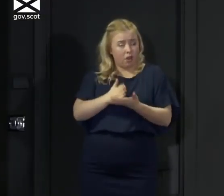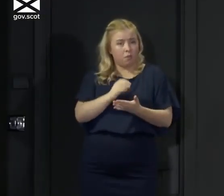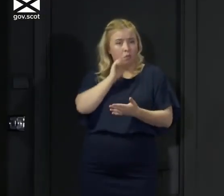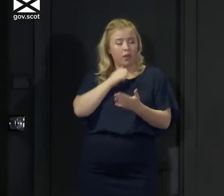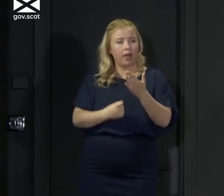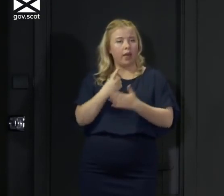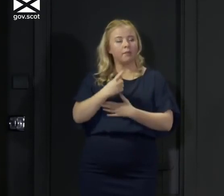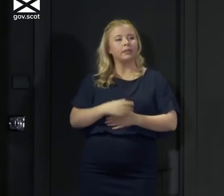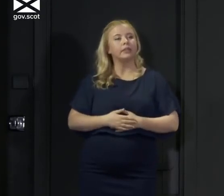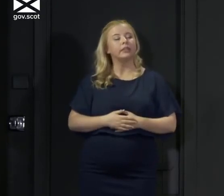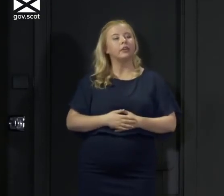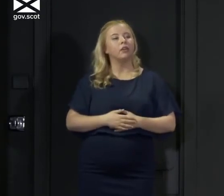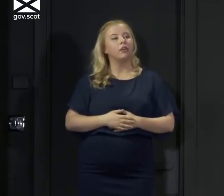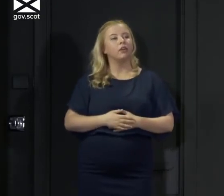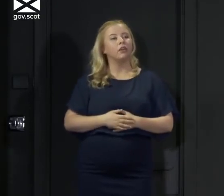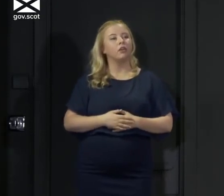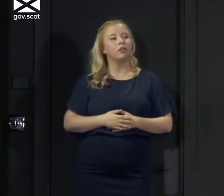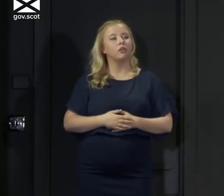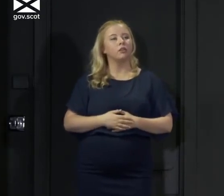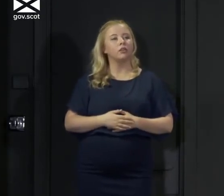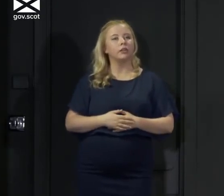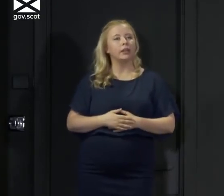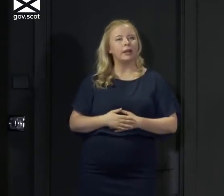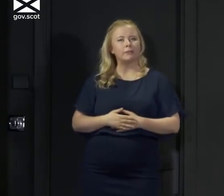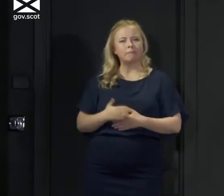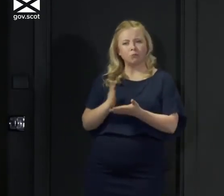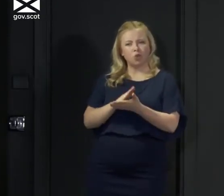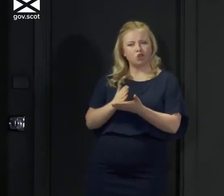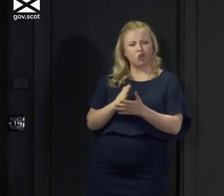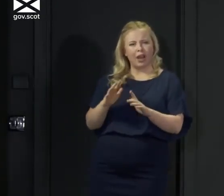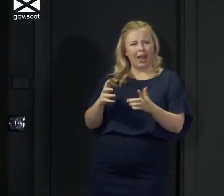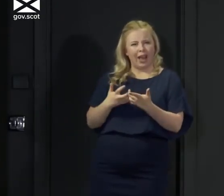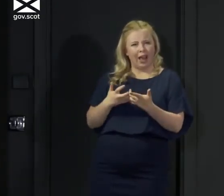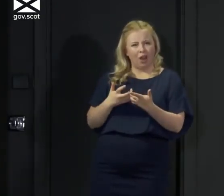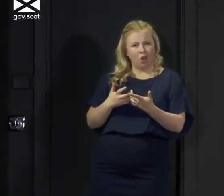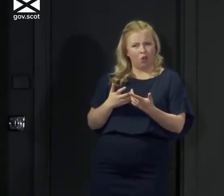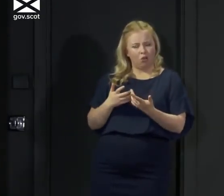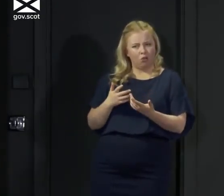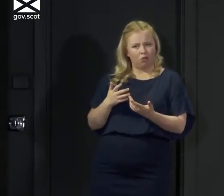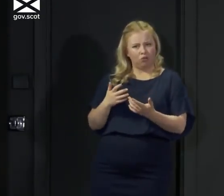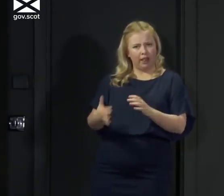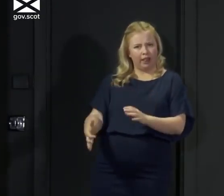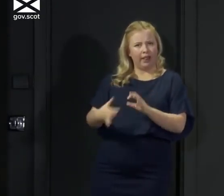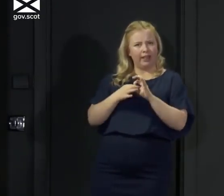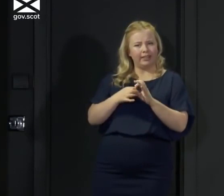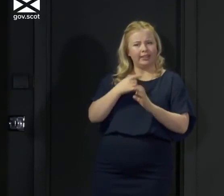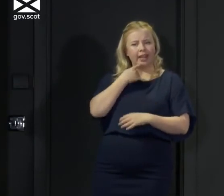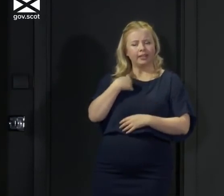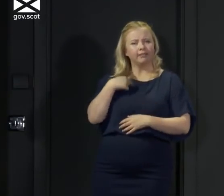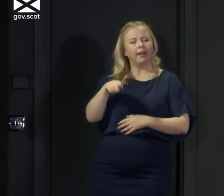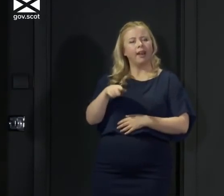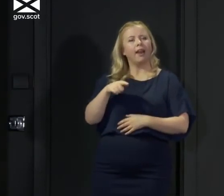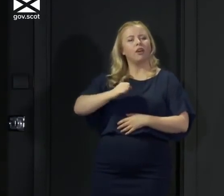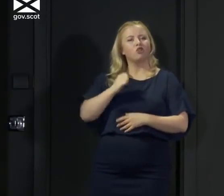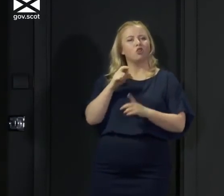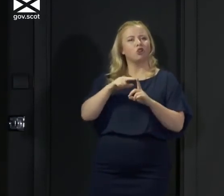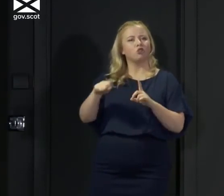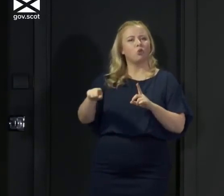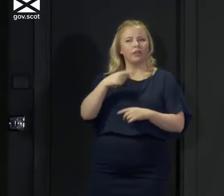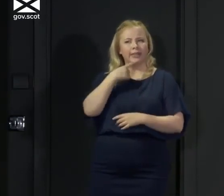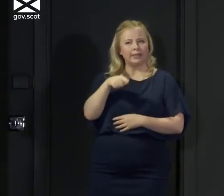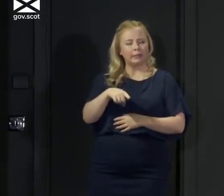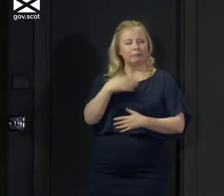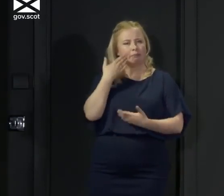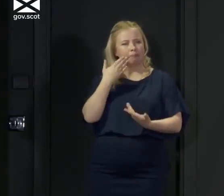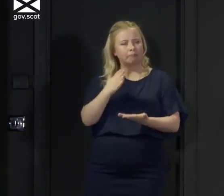what you said there, I'm not sure how closely the Scottish Conservatives will have listened to what I said yesterday. I said very openly yesterday, what we've done